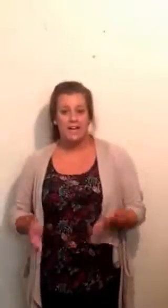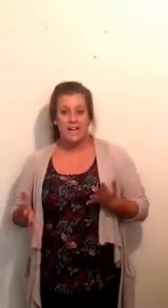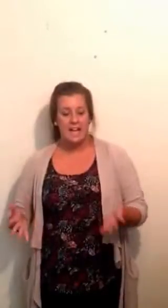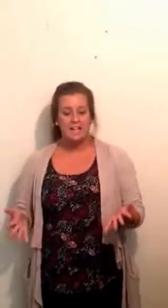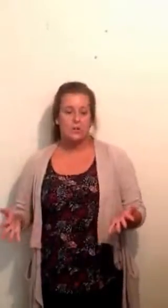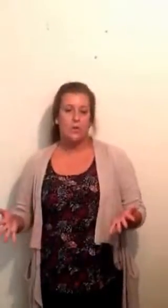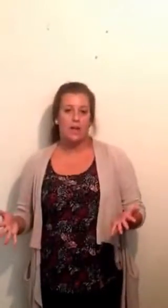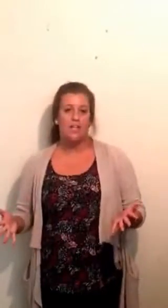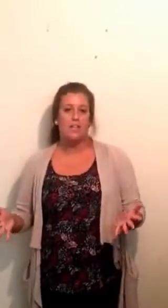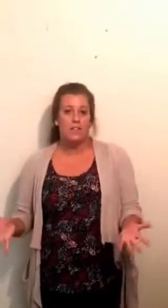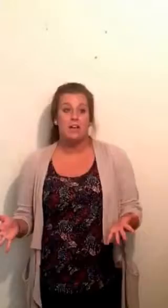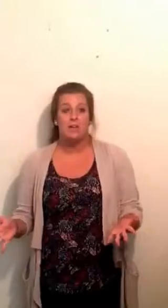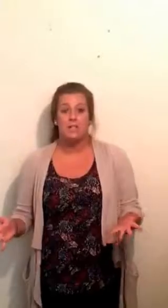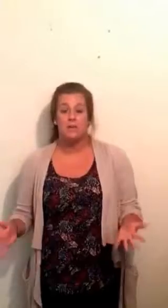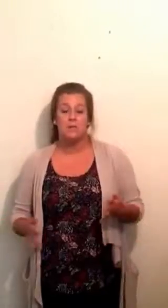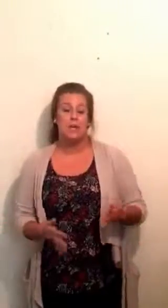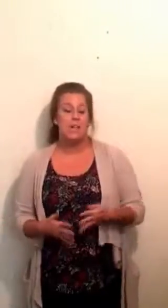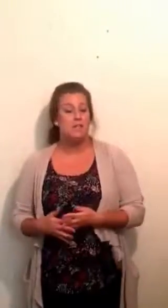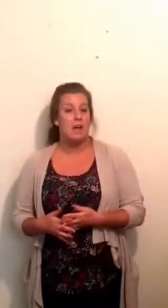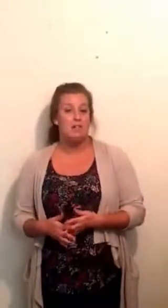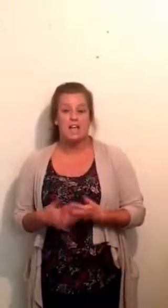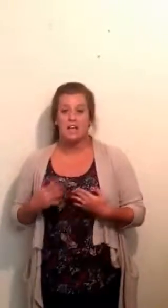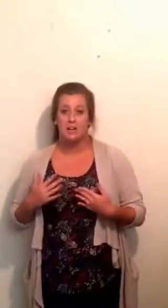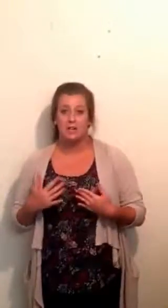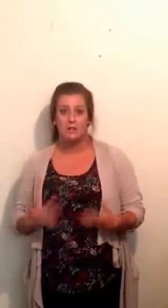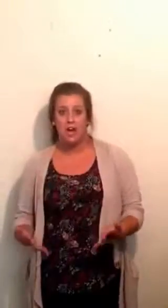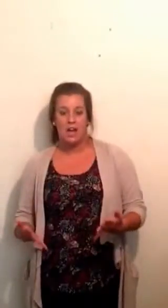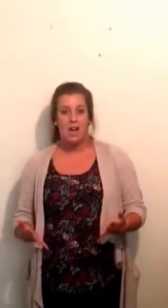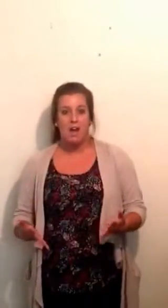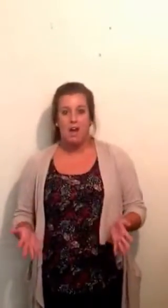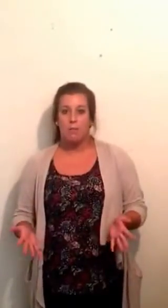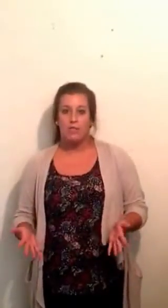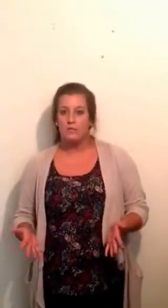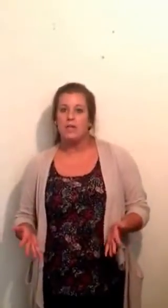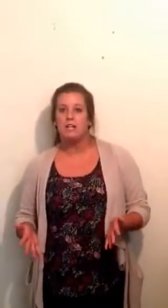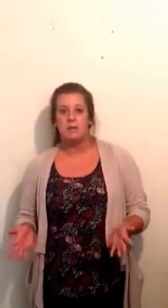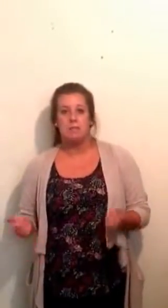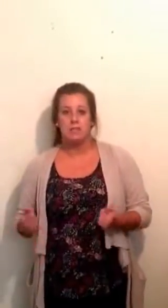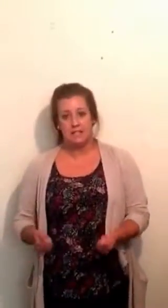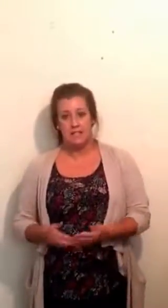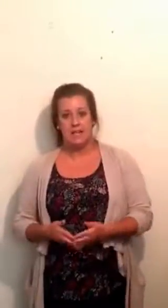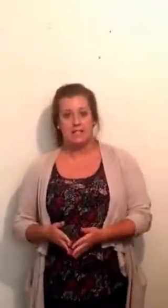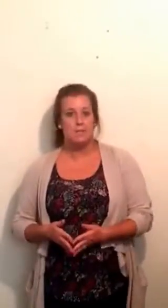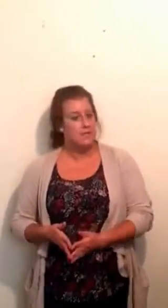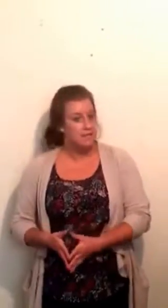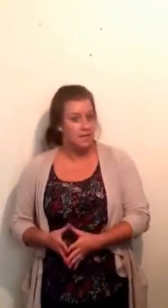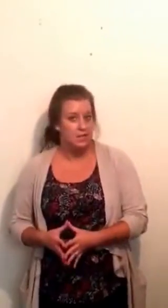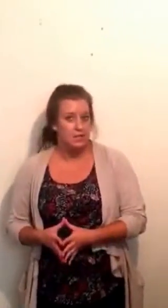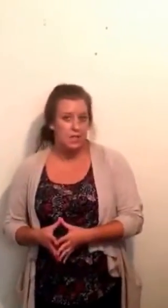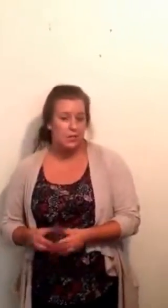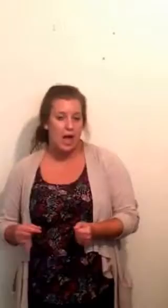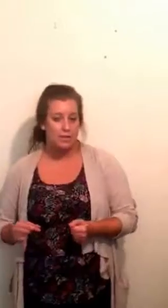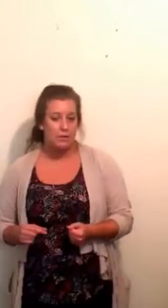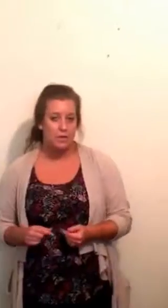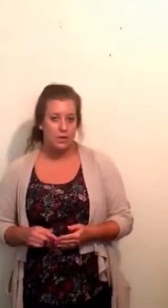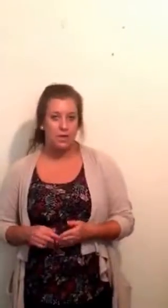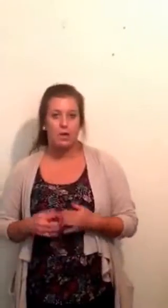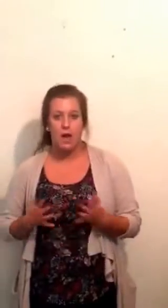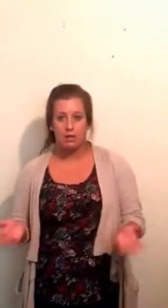Okay, as you were watching the videos, I was walking around and I had a great opportunity to be able to listen in on some of the discussions that you were having with your